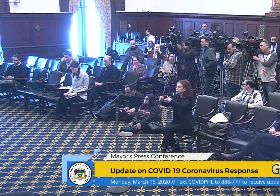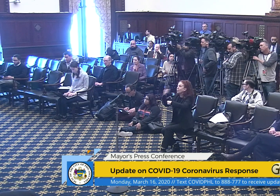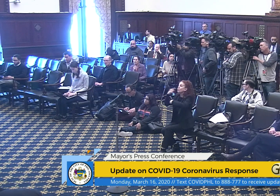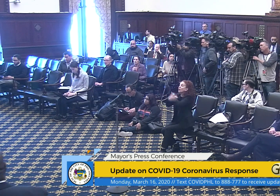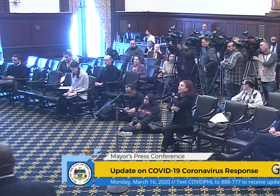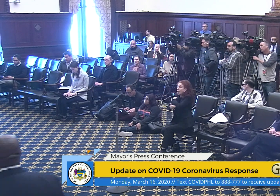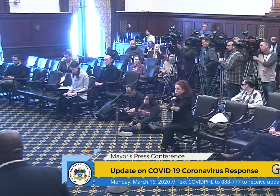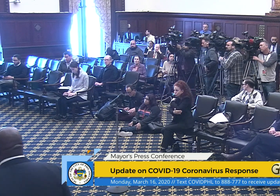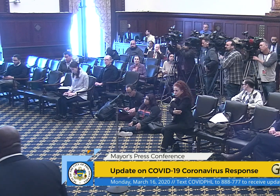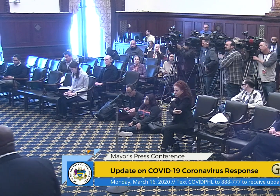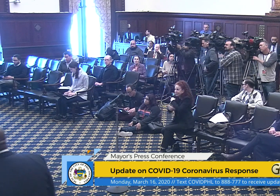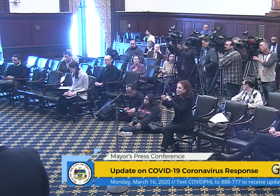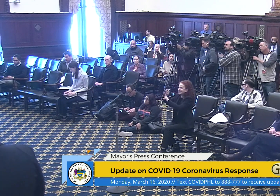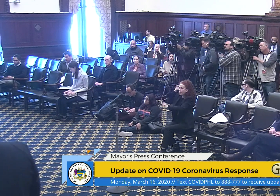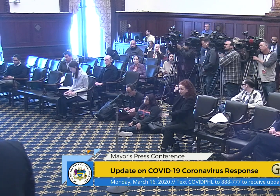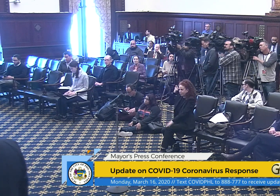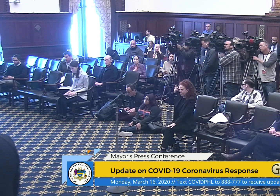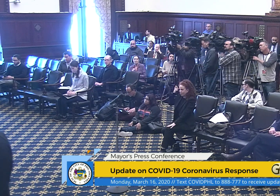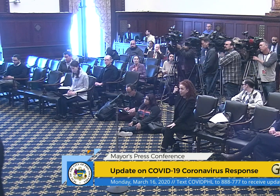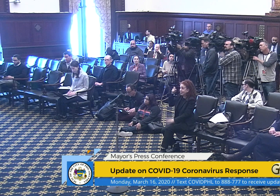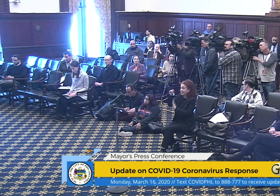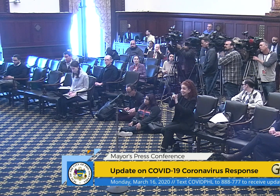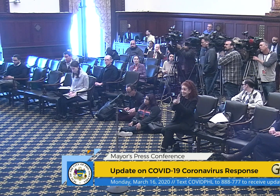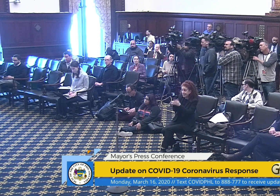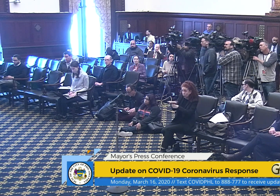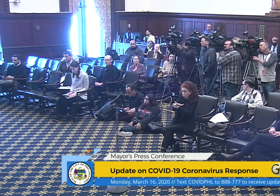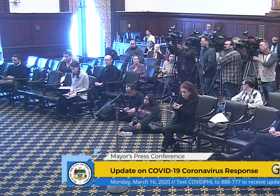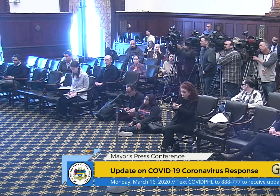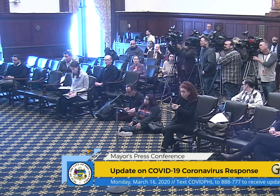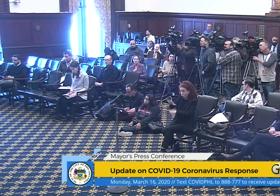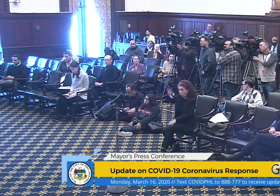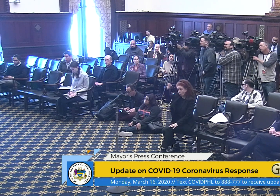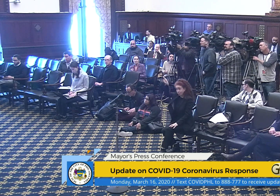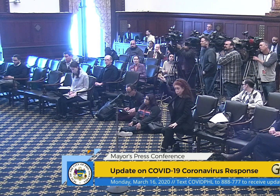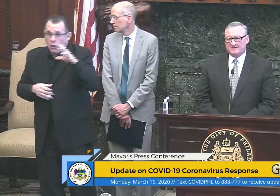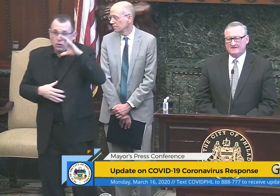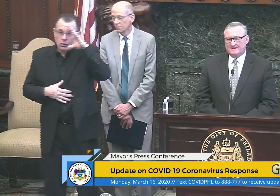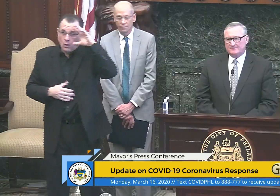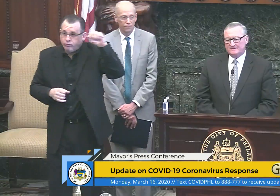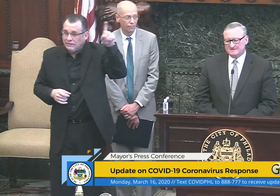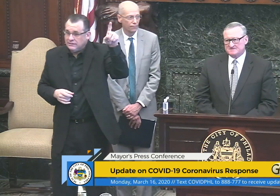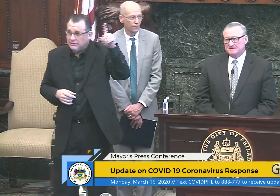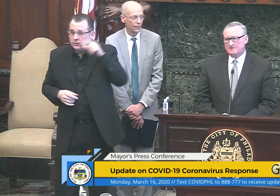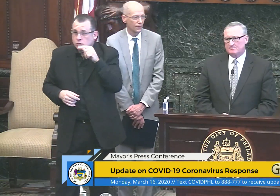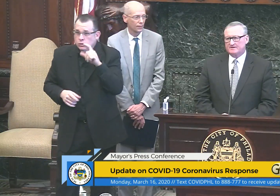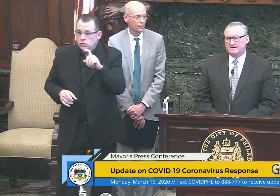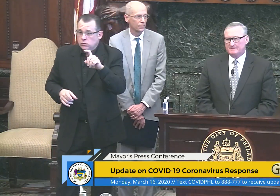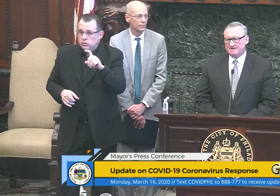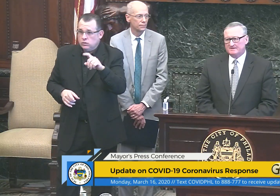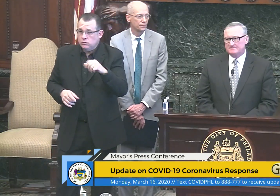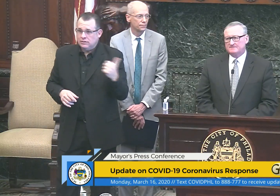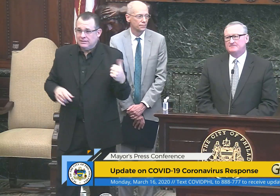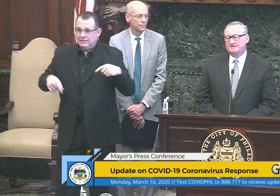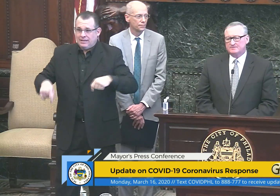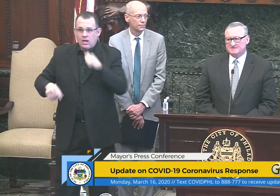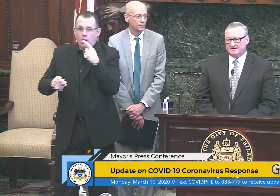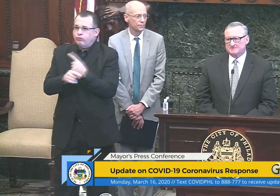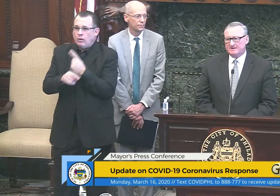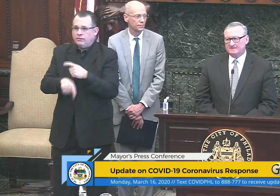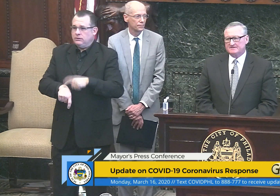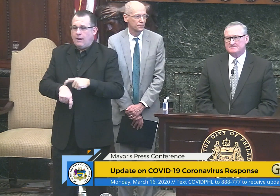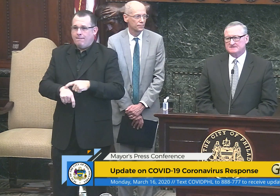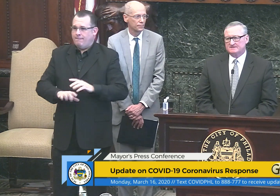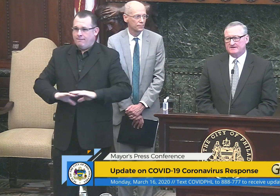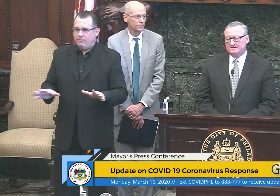the coronavirus? Is it state and local? Or do you think the president's missed here? Well, I don't think this is an appropriate time to get into